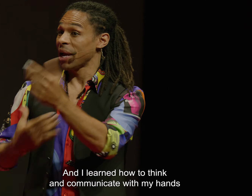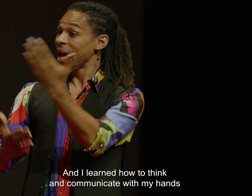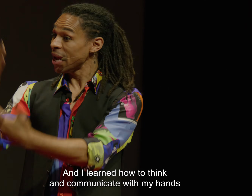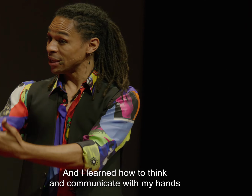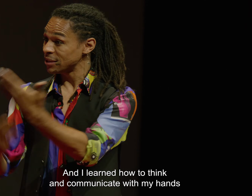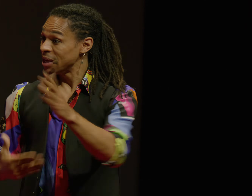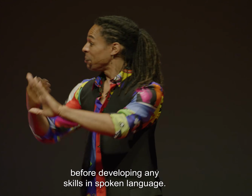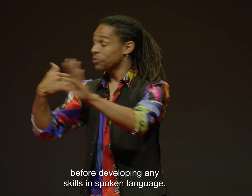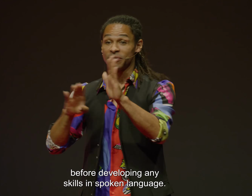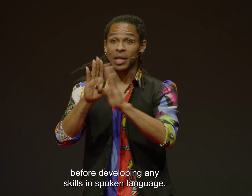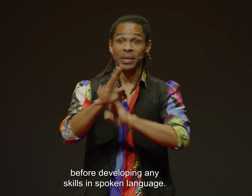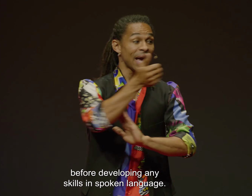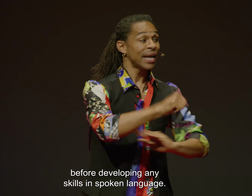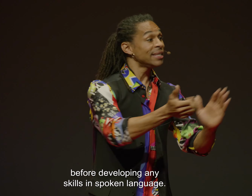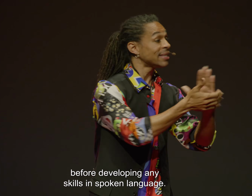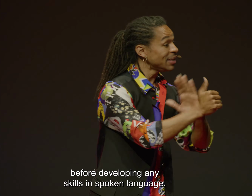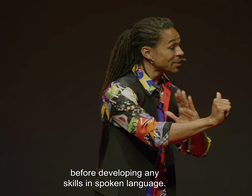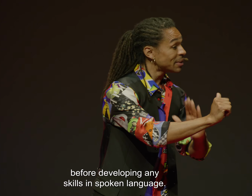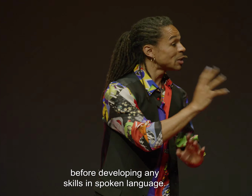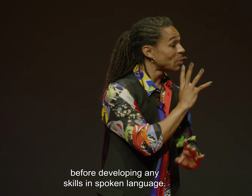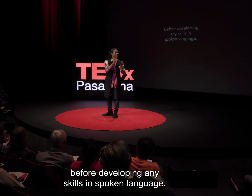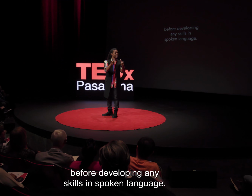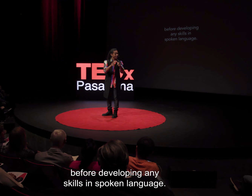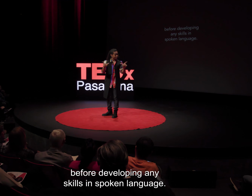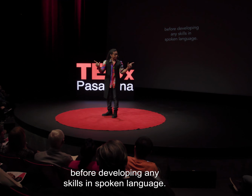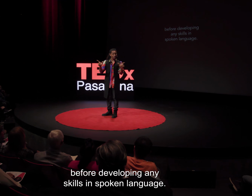my hands before developing any skills in spoken language.